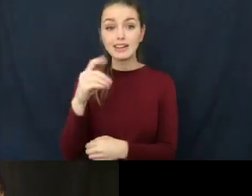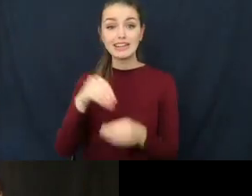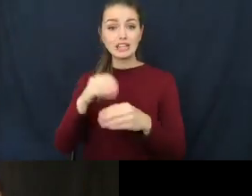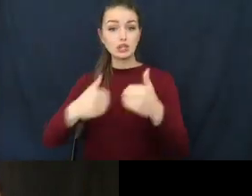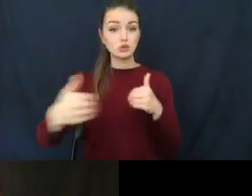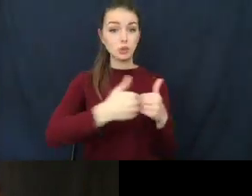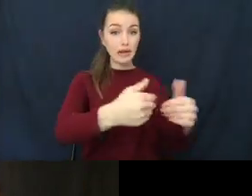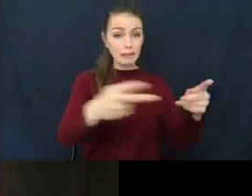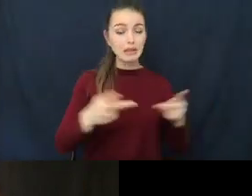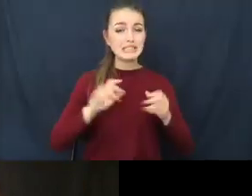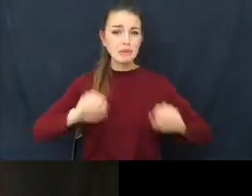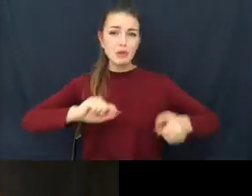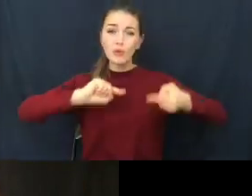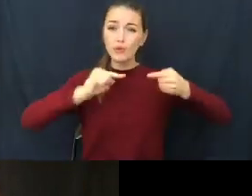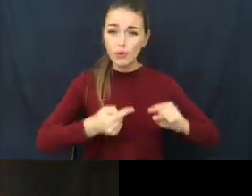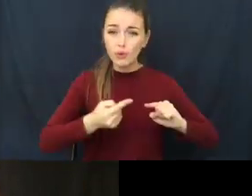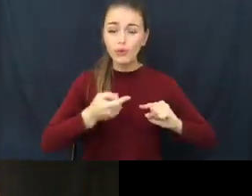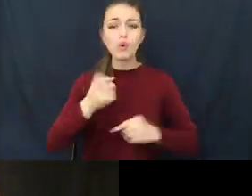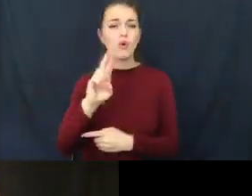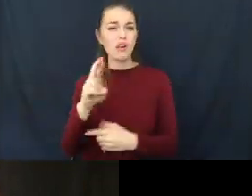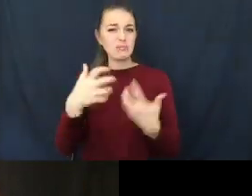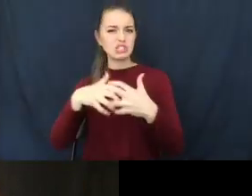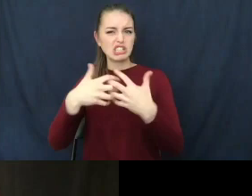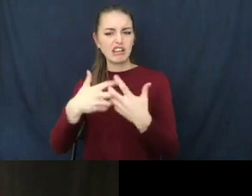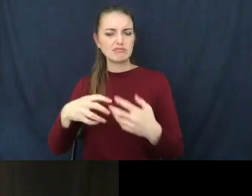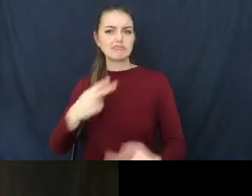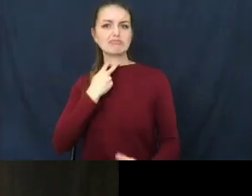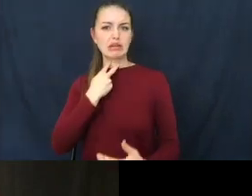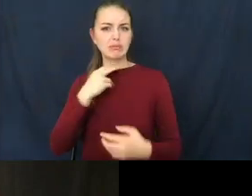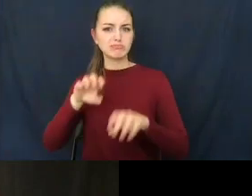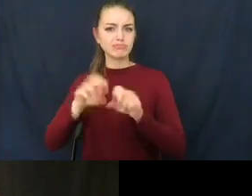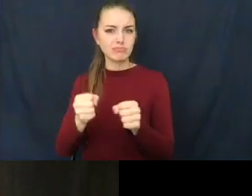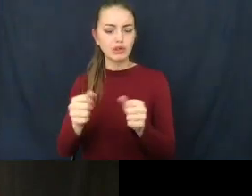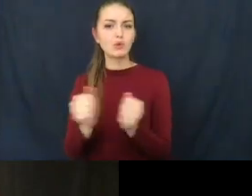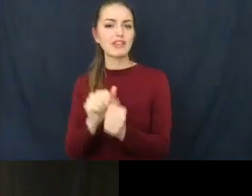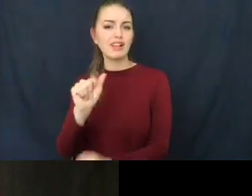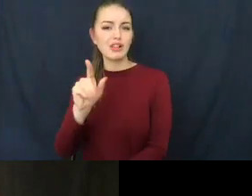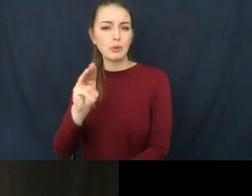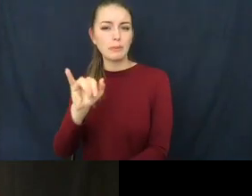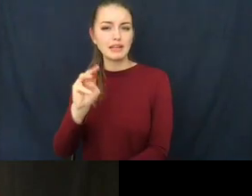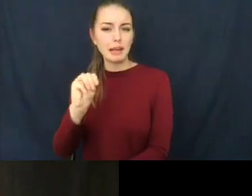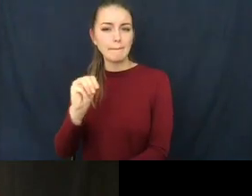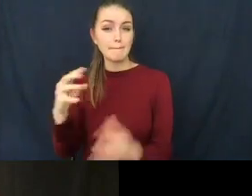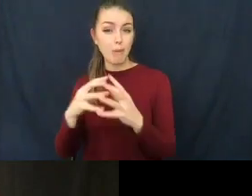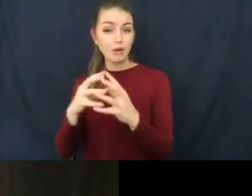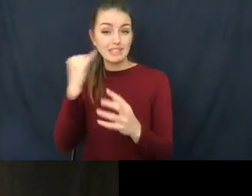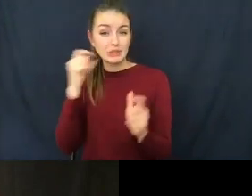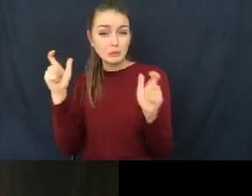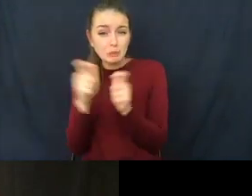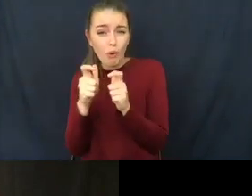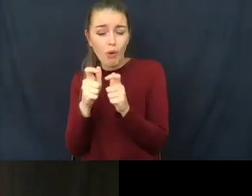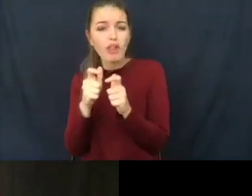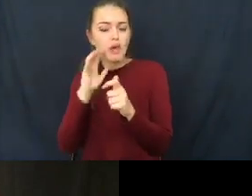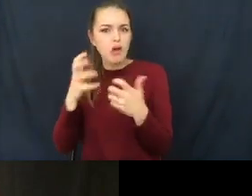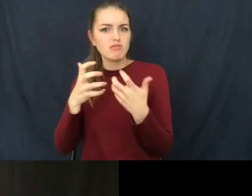could be injured, or they could jam their machine with the aluminum balls. If they're too small, it actually jams the machine and it causes a